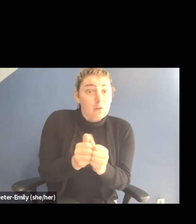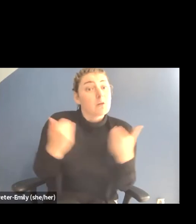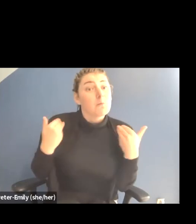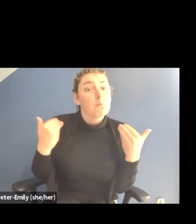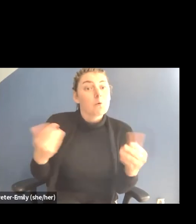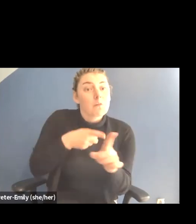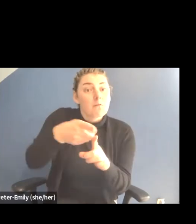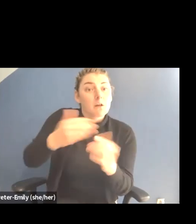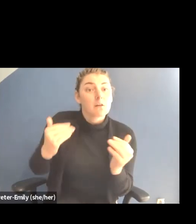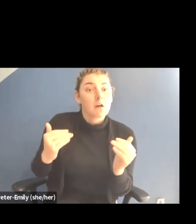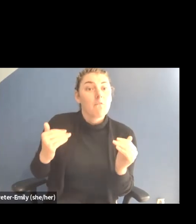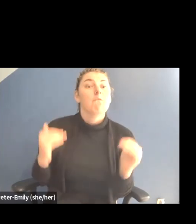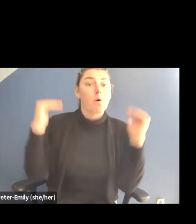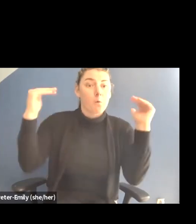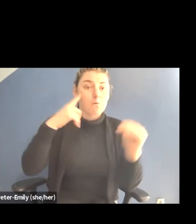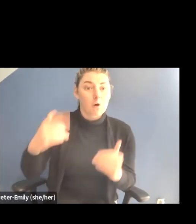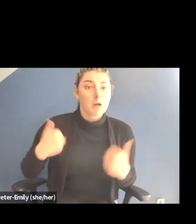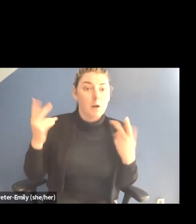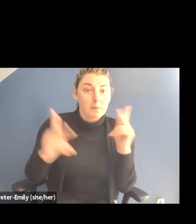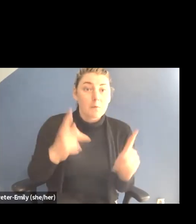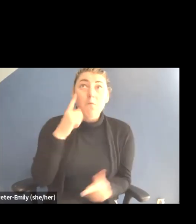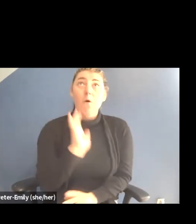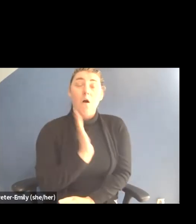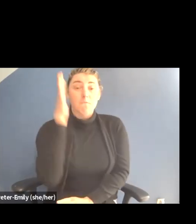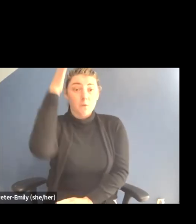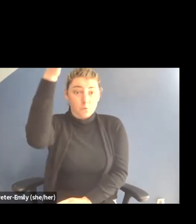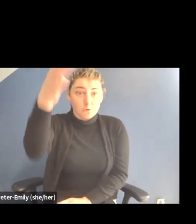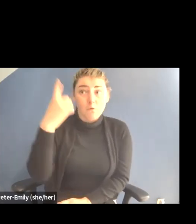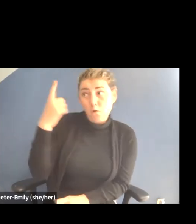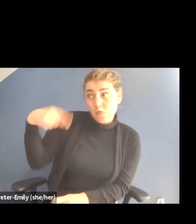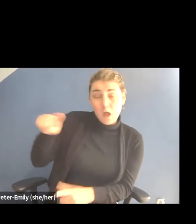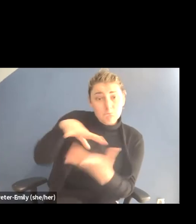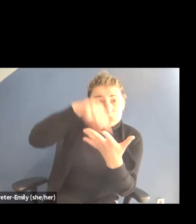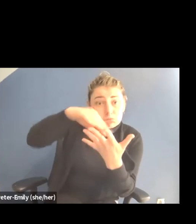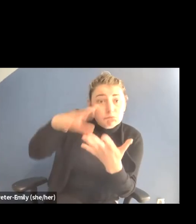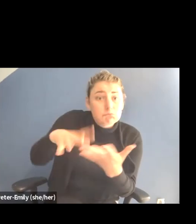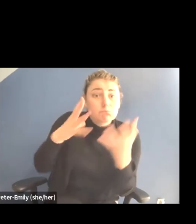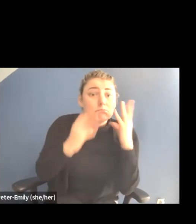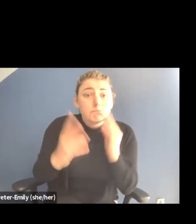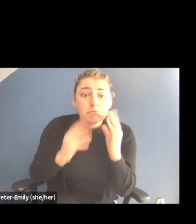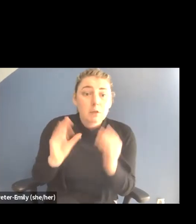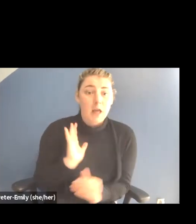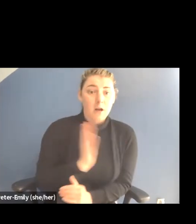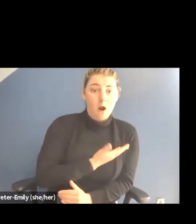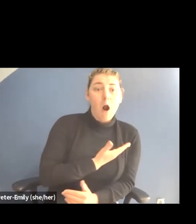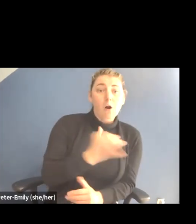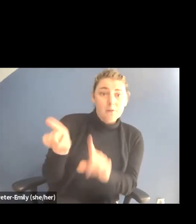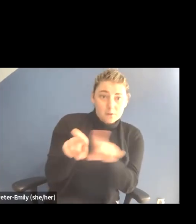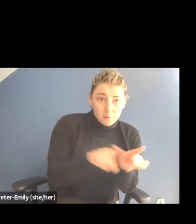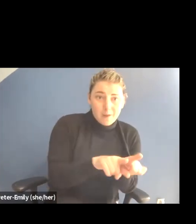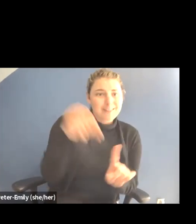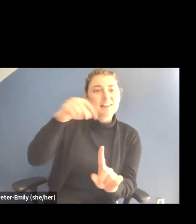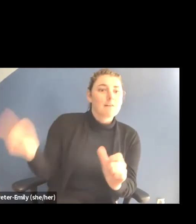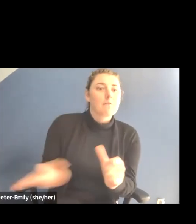forward for young people, for our future, for their enrichment, and ours? This is the